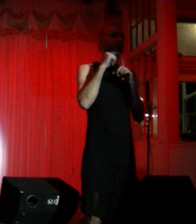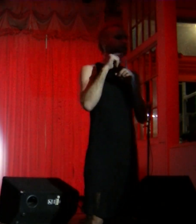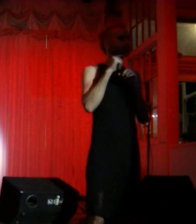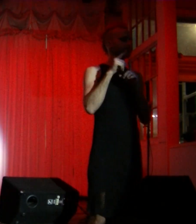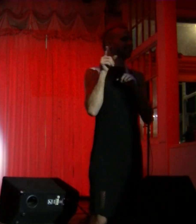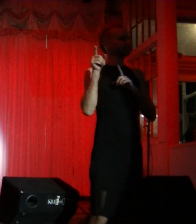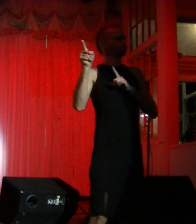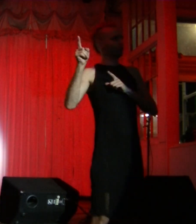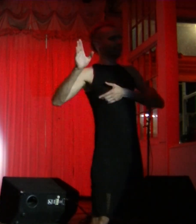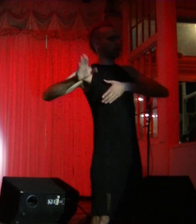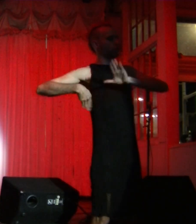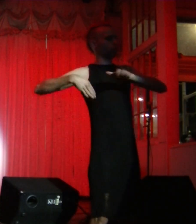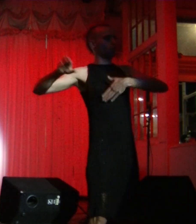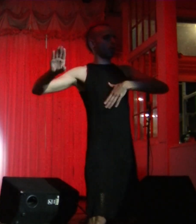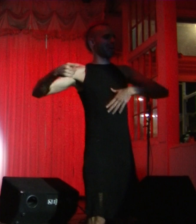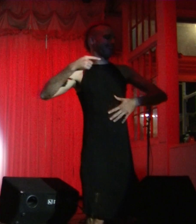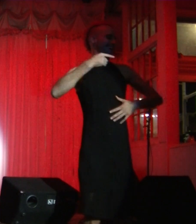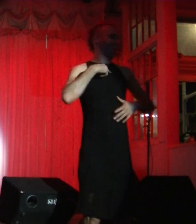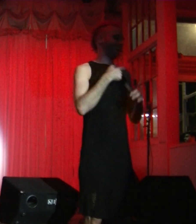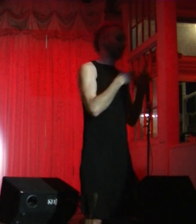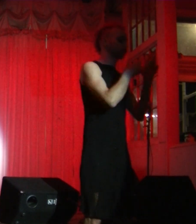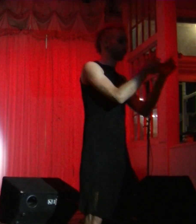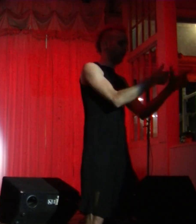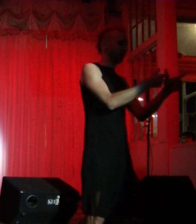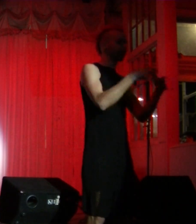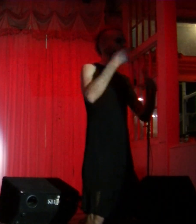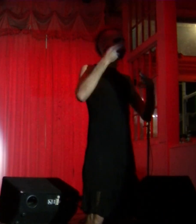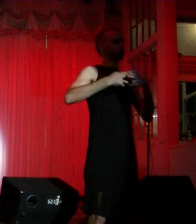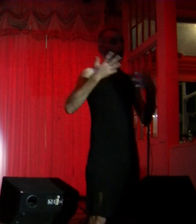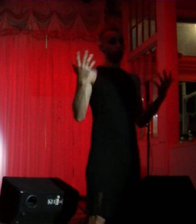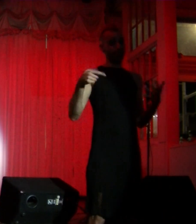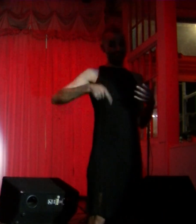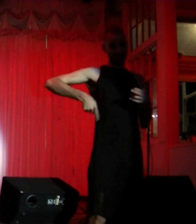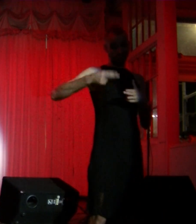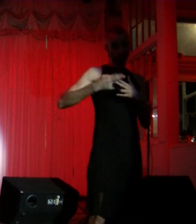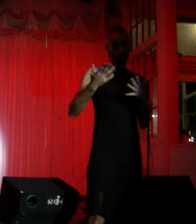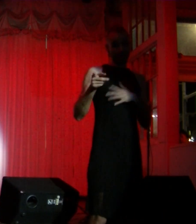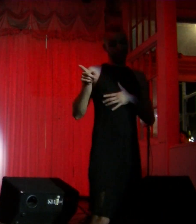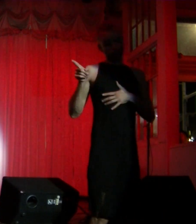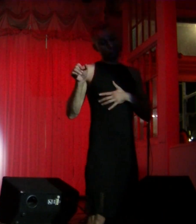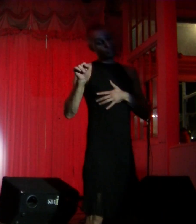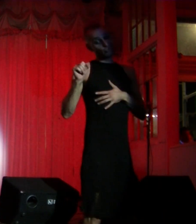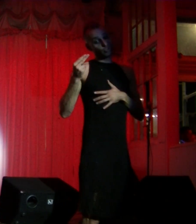run? Yes. This is called she walks so I could skip and jump.